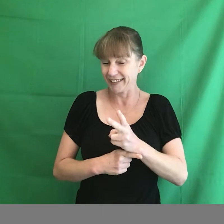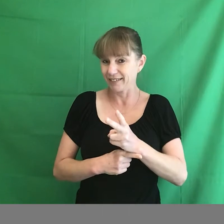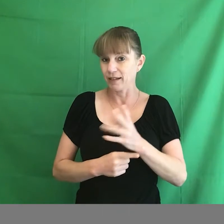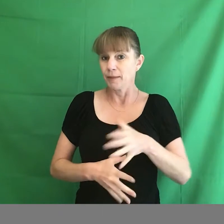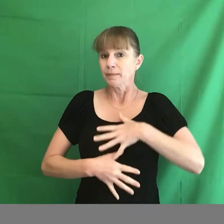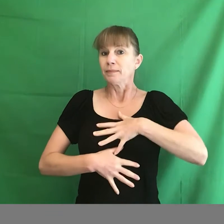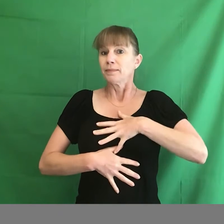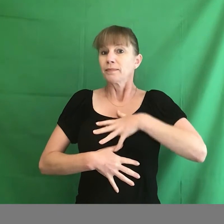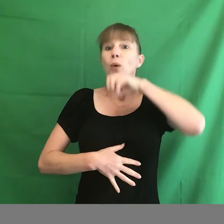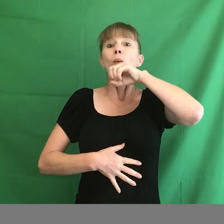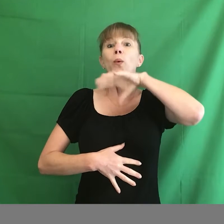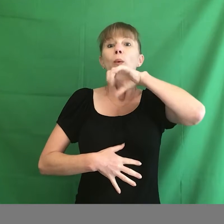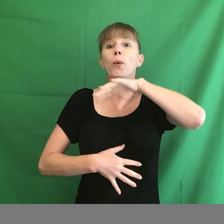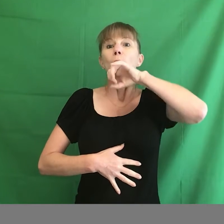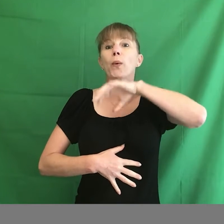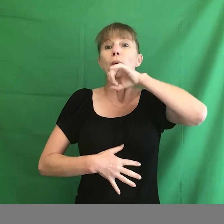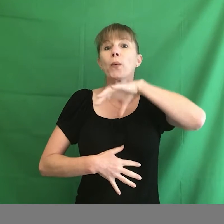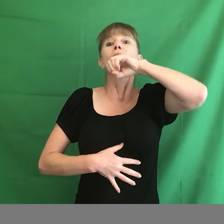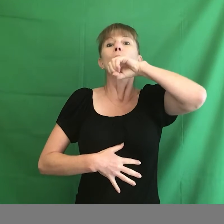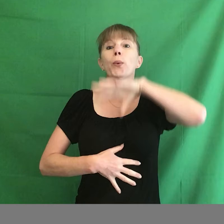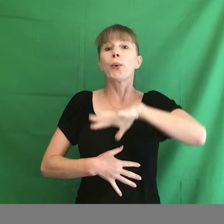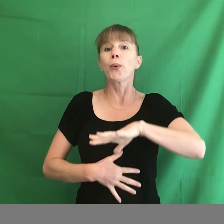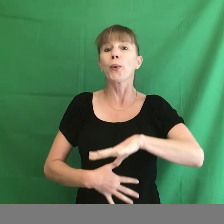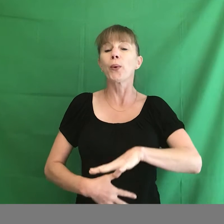Let's do it again. Here we go.